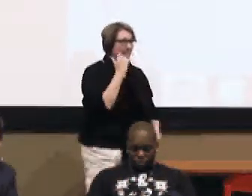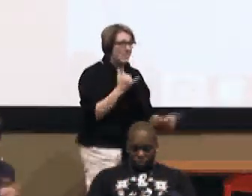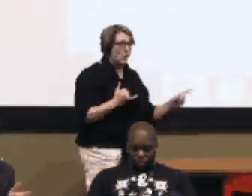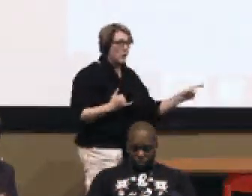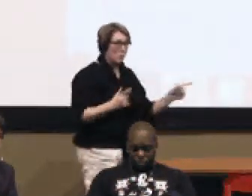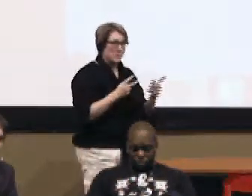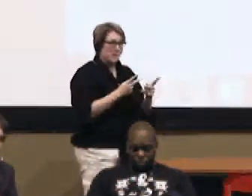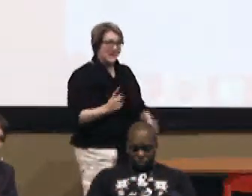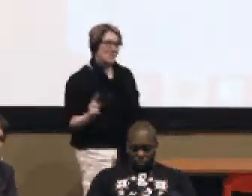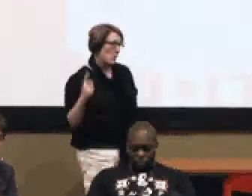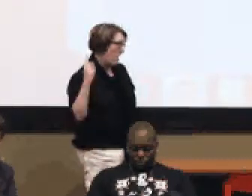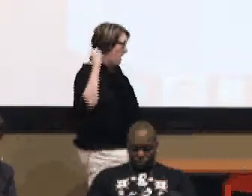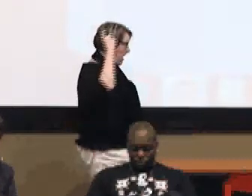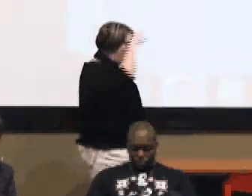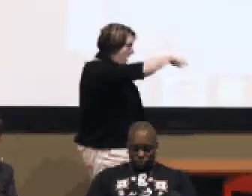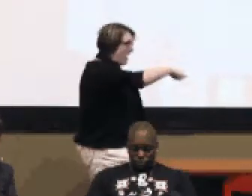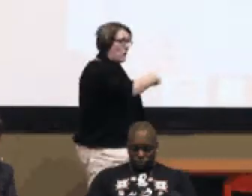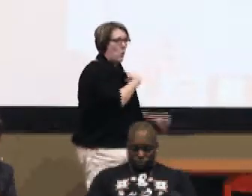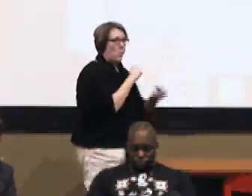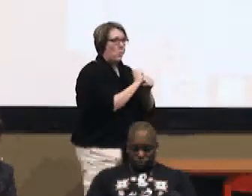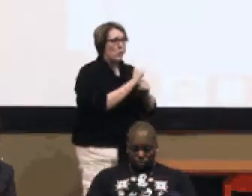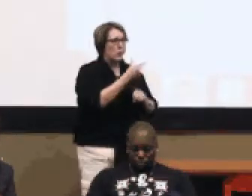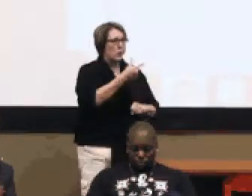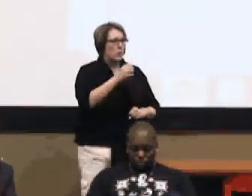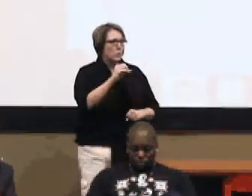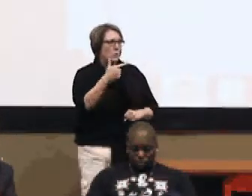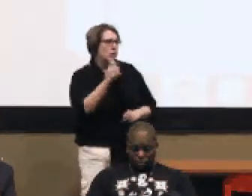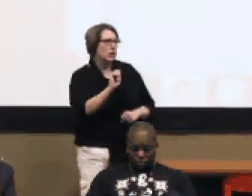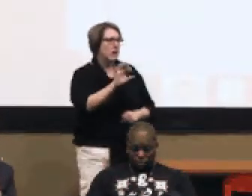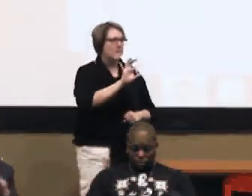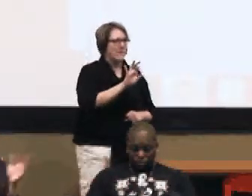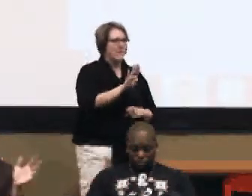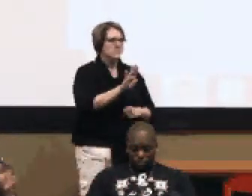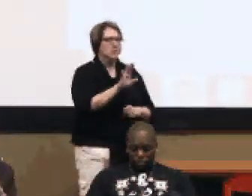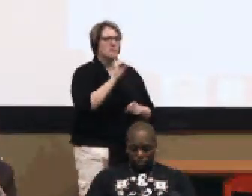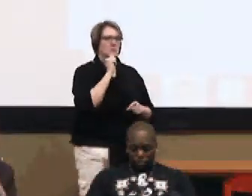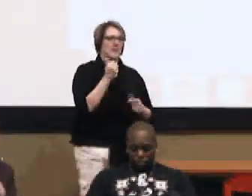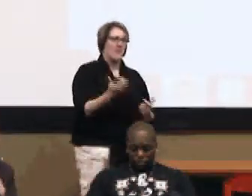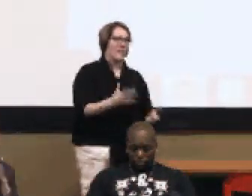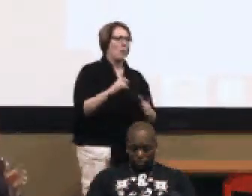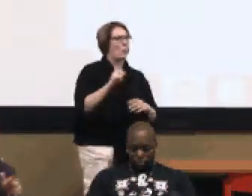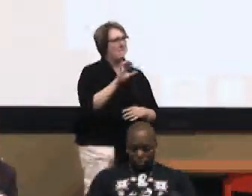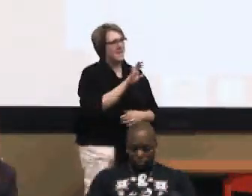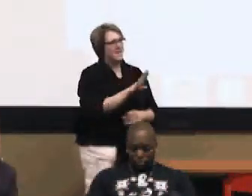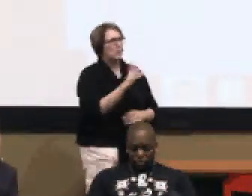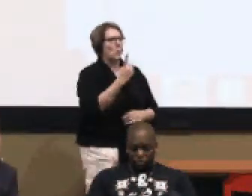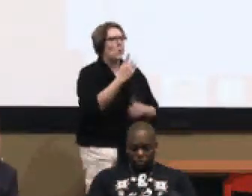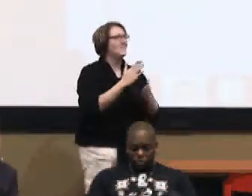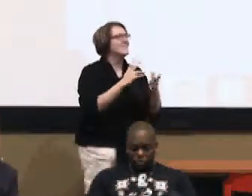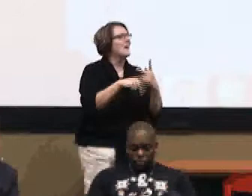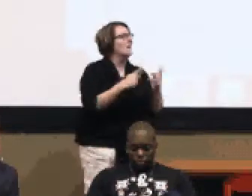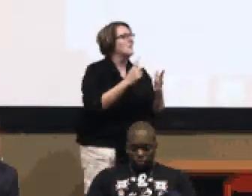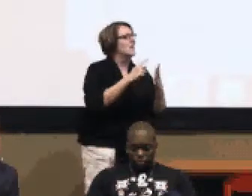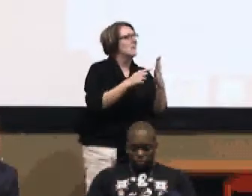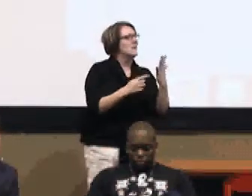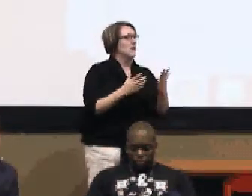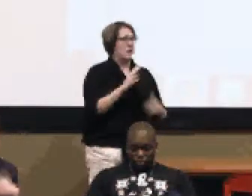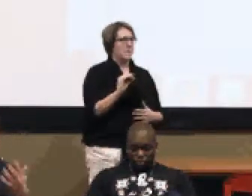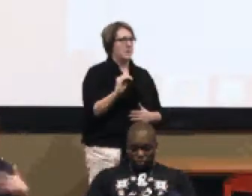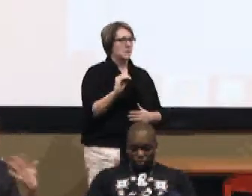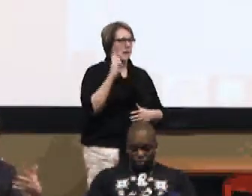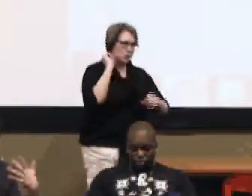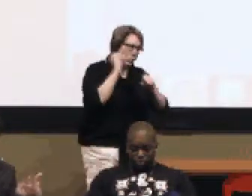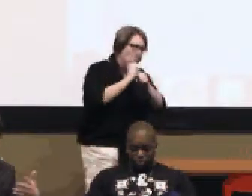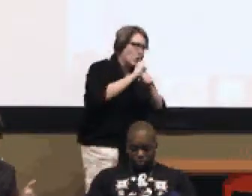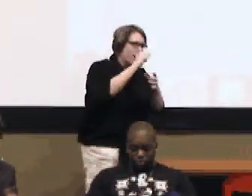the place where you go, right? Like you go to work at Google, or Facebook didn't exist, but Facebook, or these kind of things. And you work